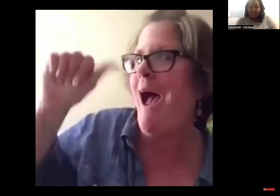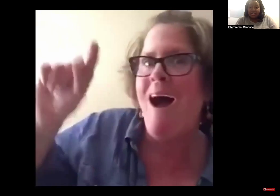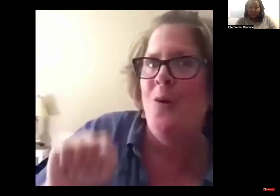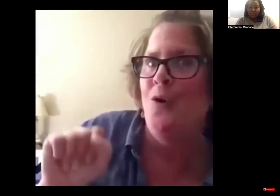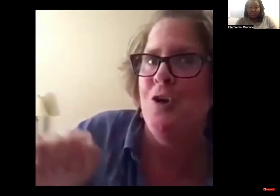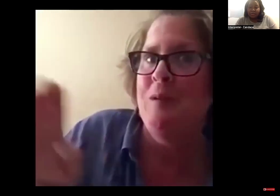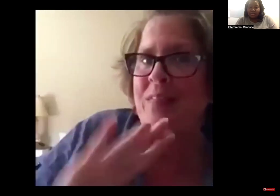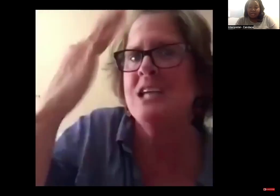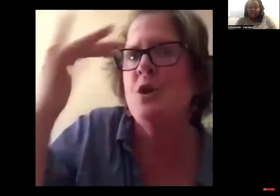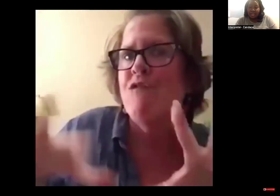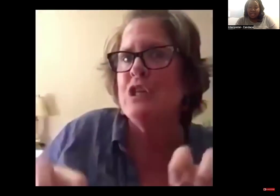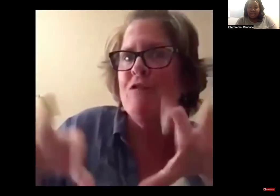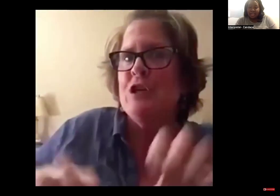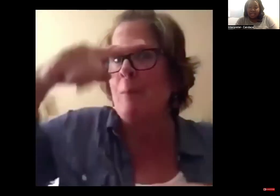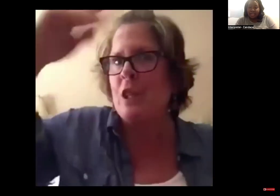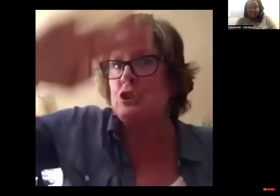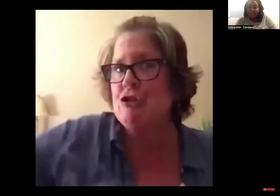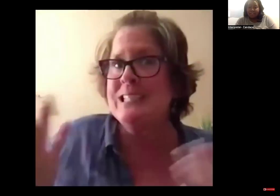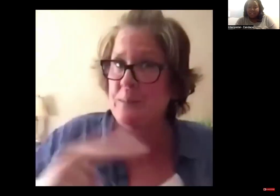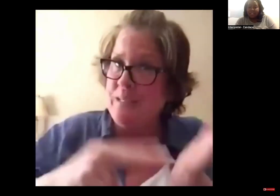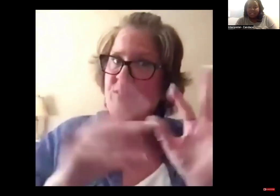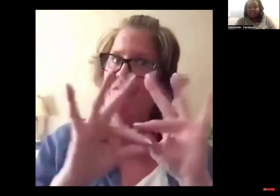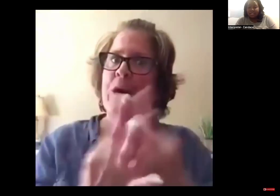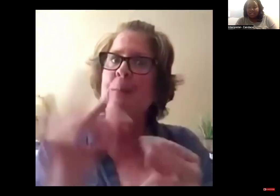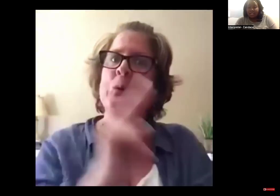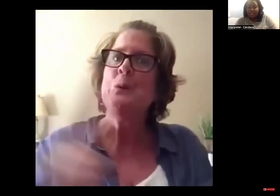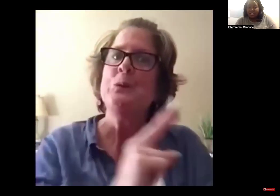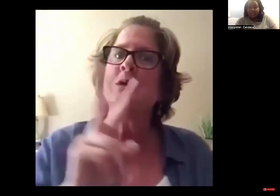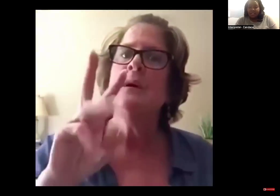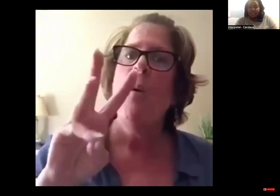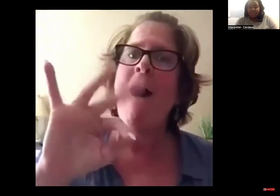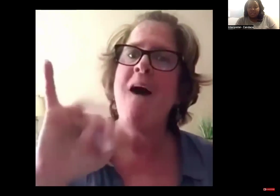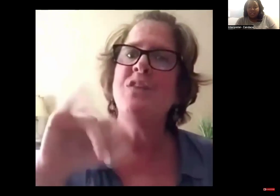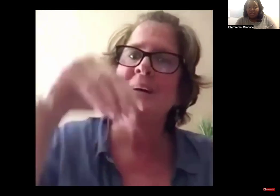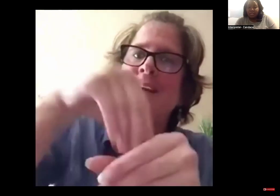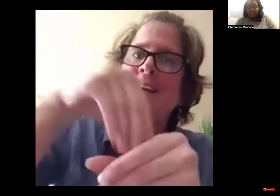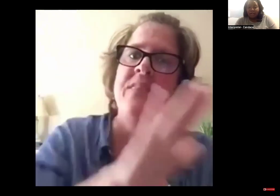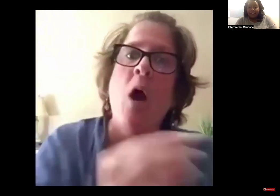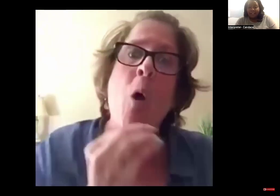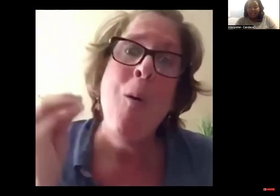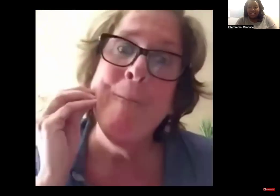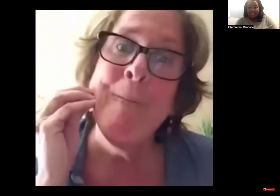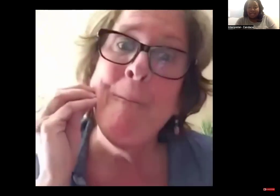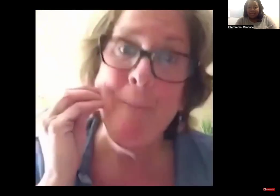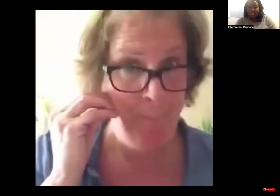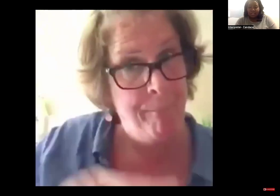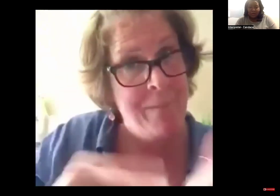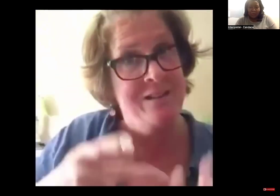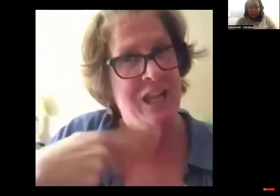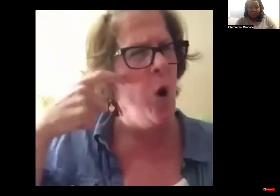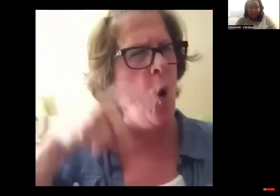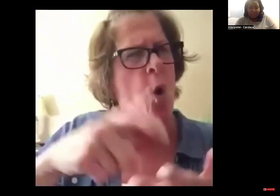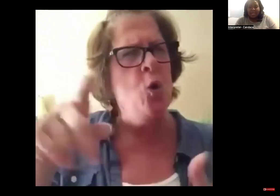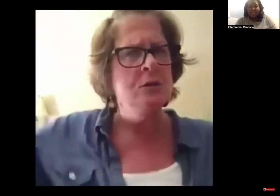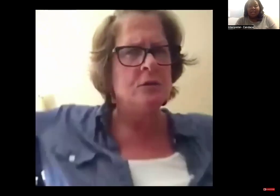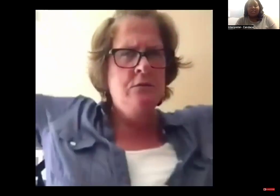that in our homes in the ADA, it keeps on freezing and you can use your family's Wi-Fi at that time in their